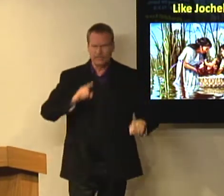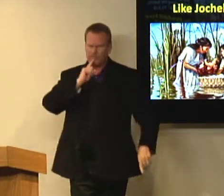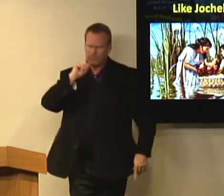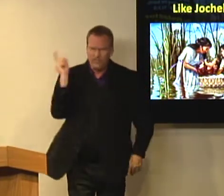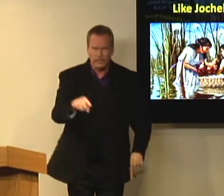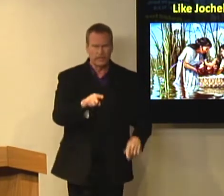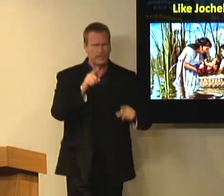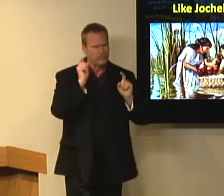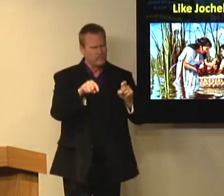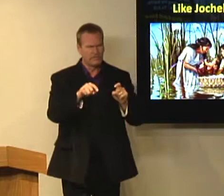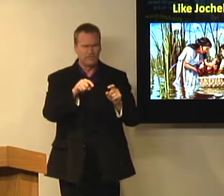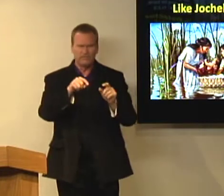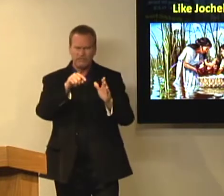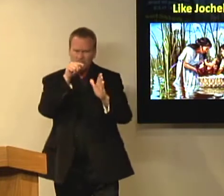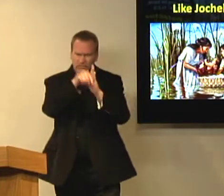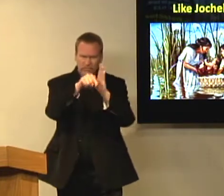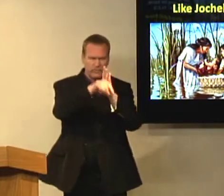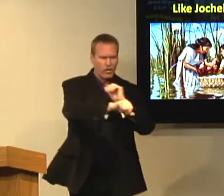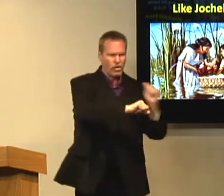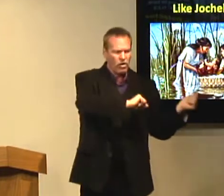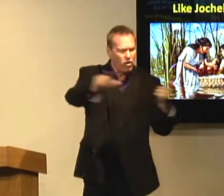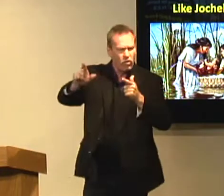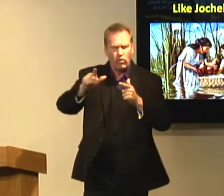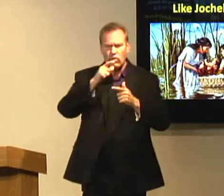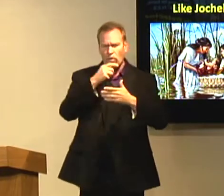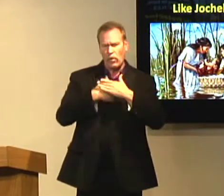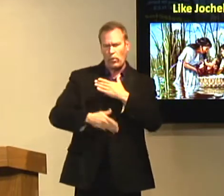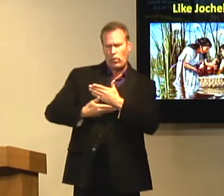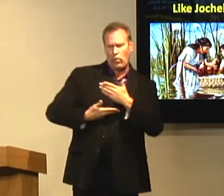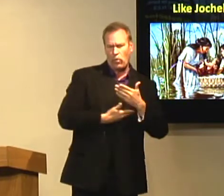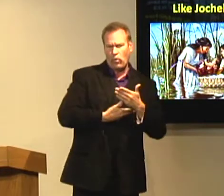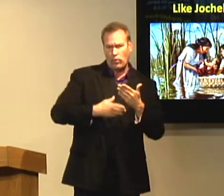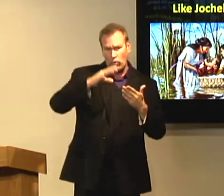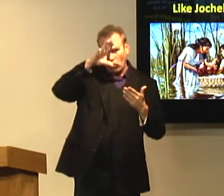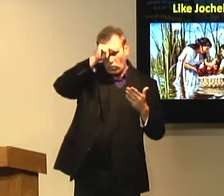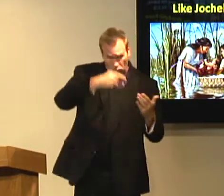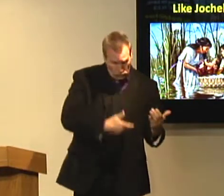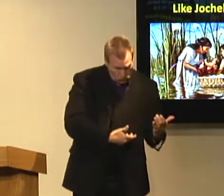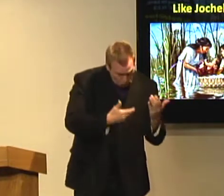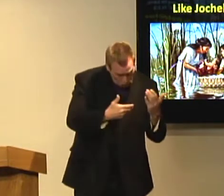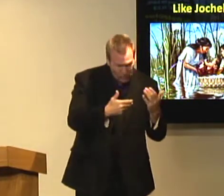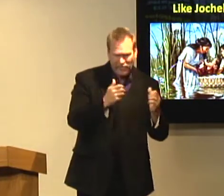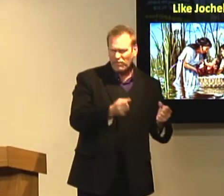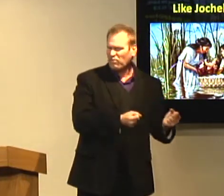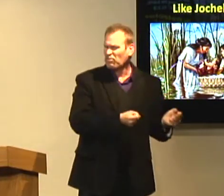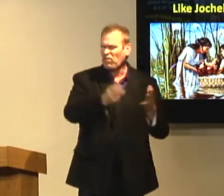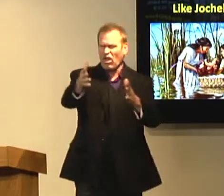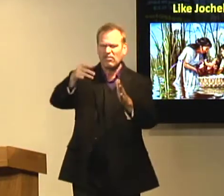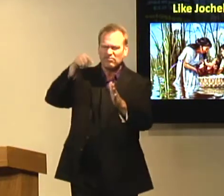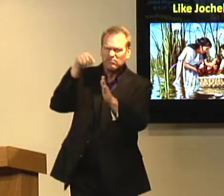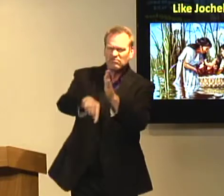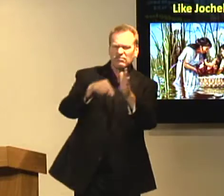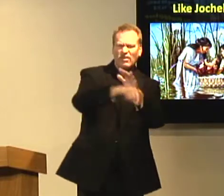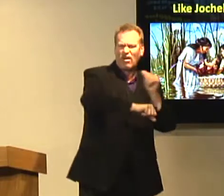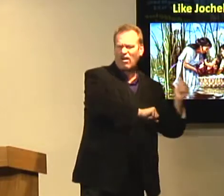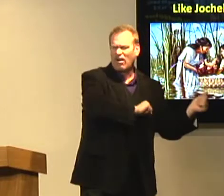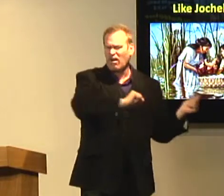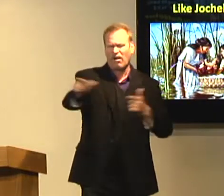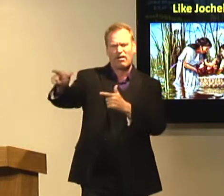During the time the pharaohs ruled and they were killing all of the firstborn, all the boys, and they were having them thrown into the